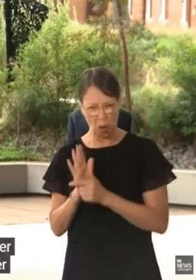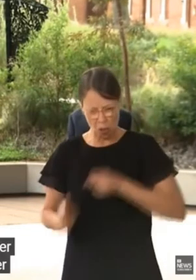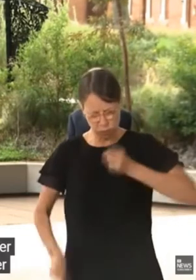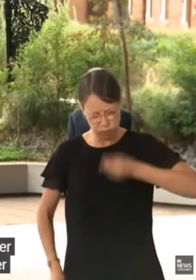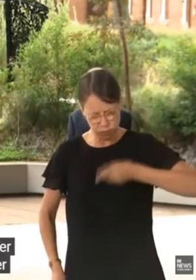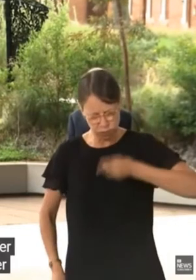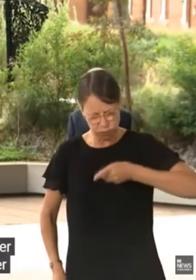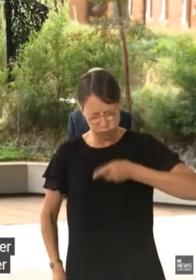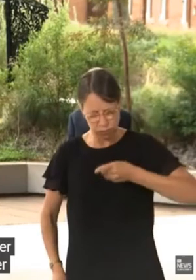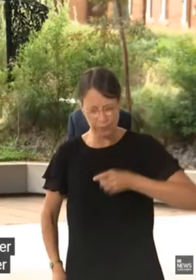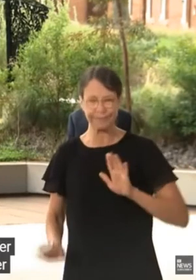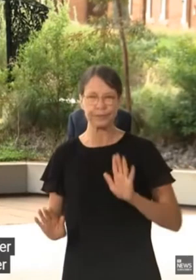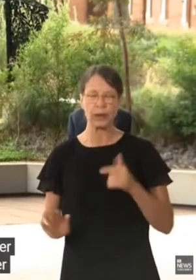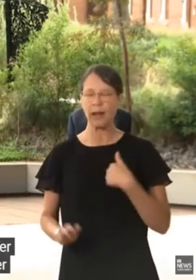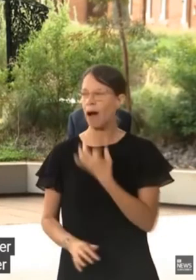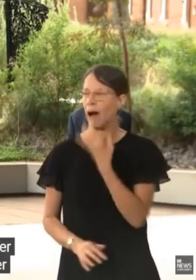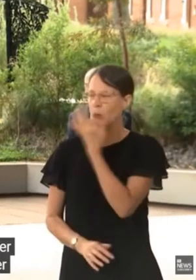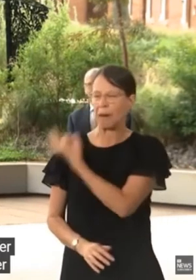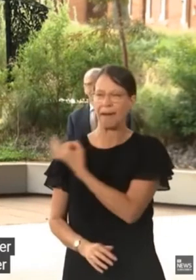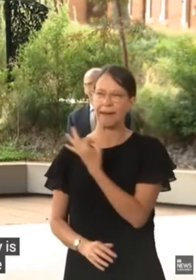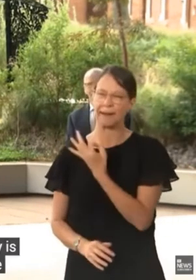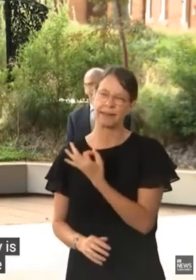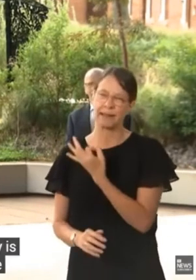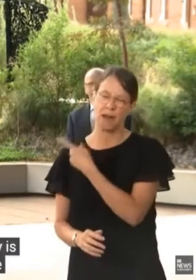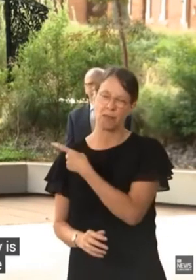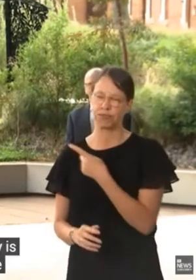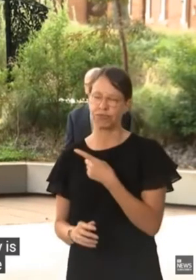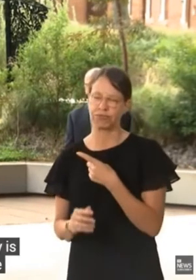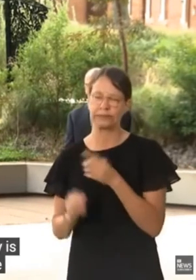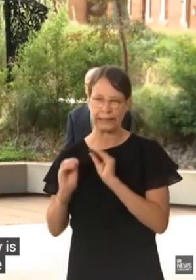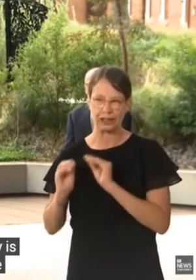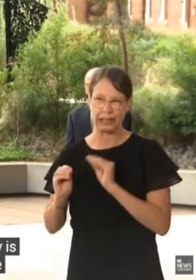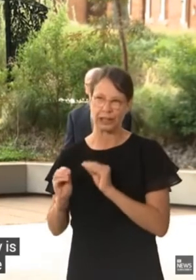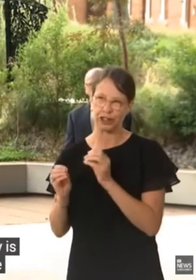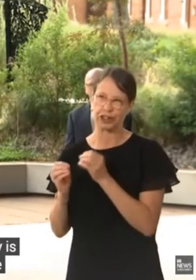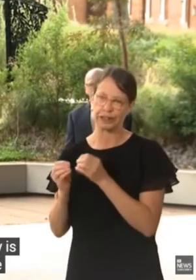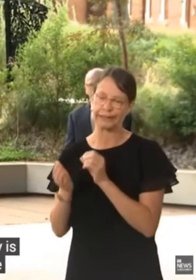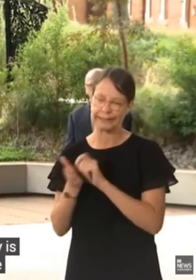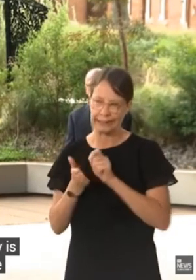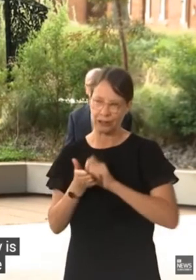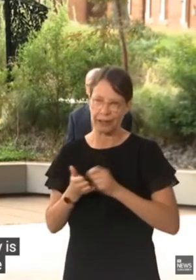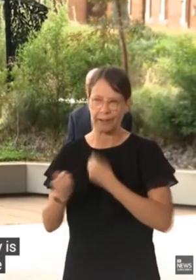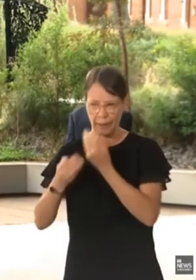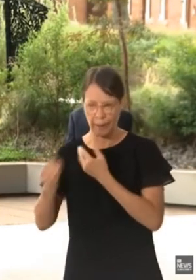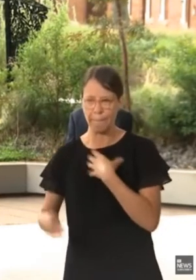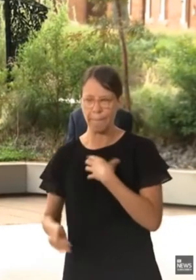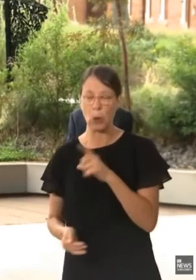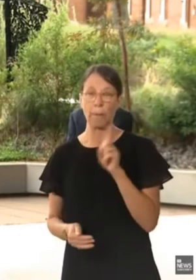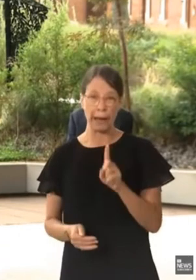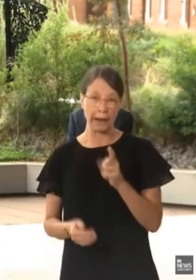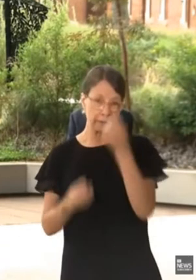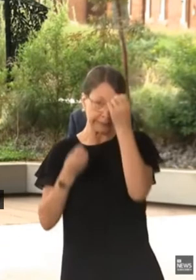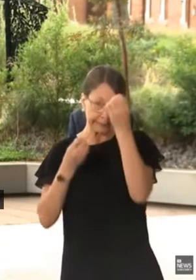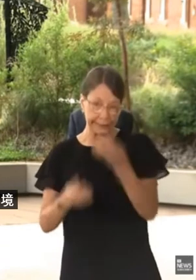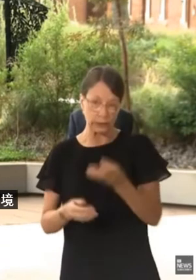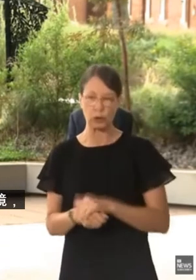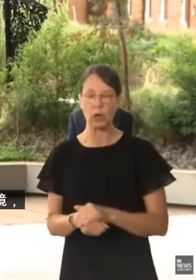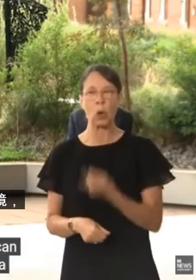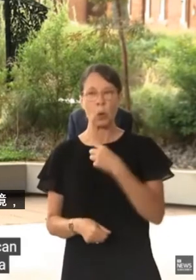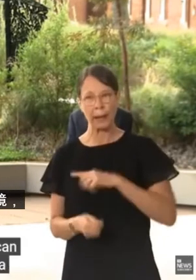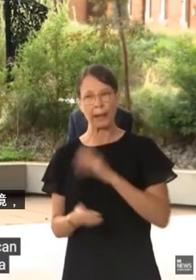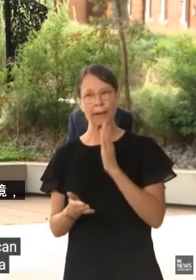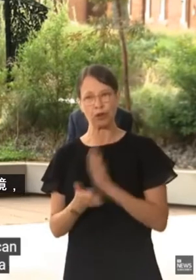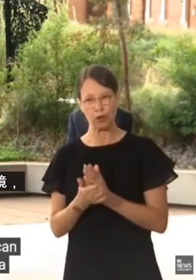that we are doing everything we can to ensure that schools are a